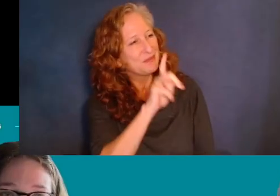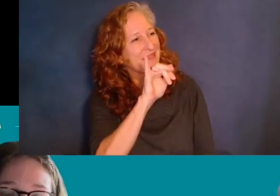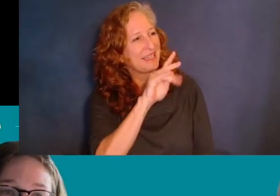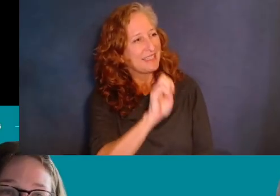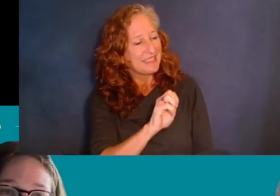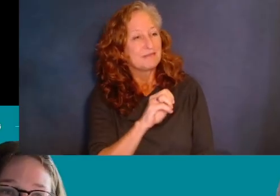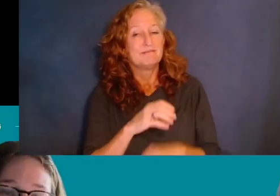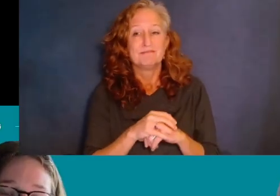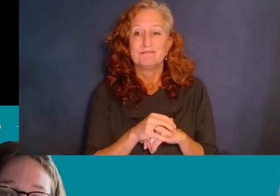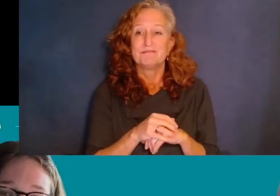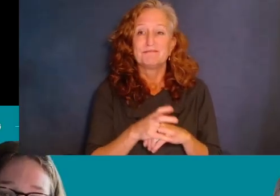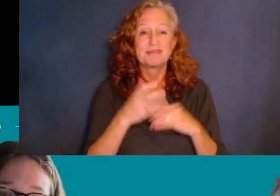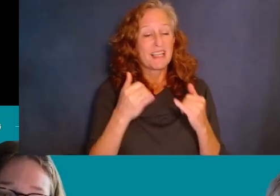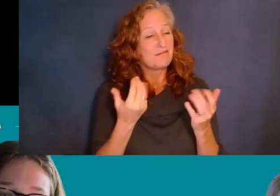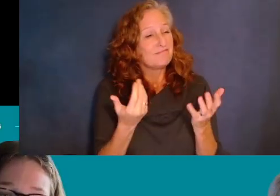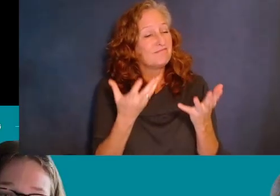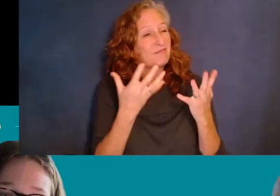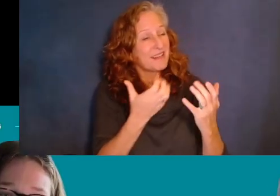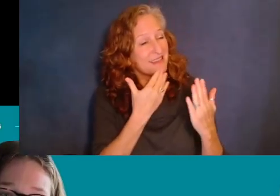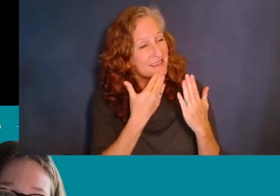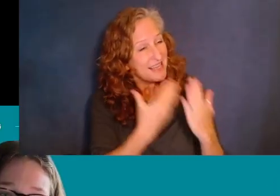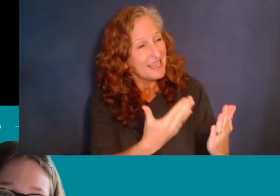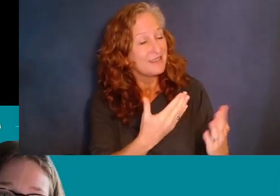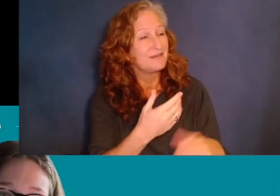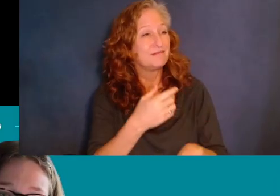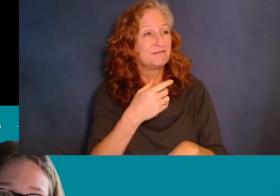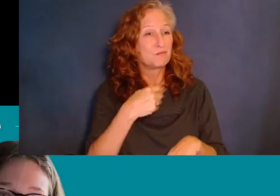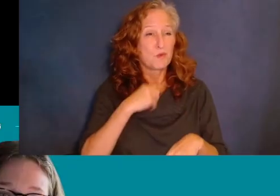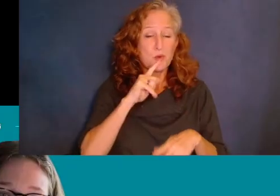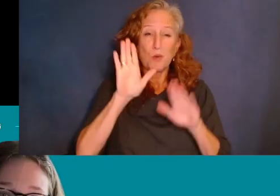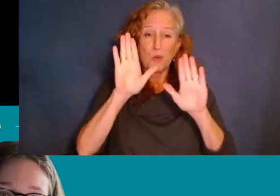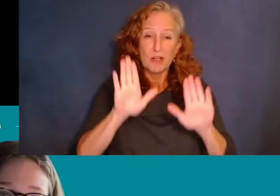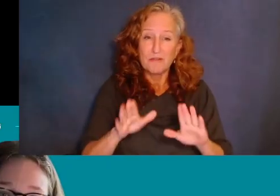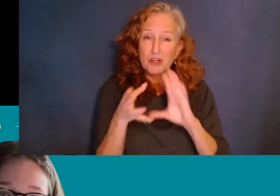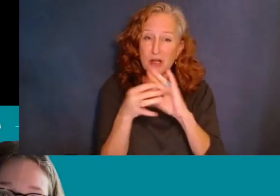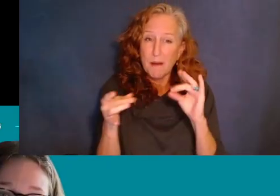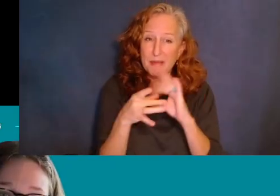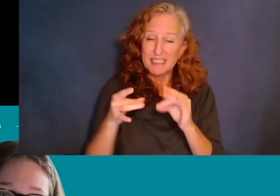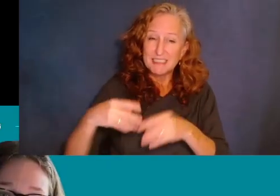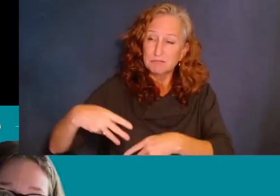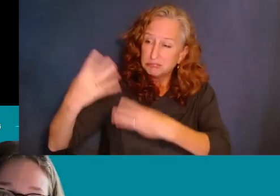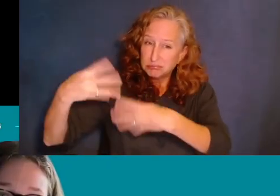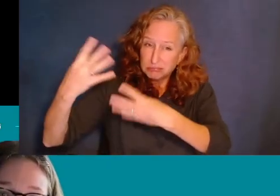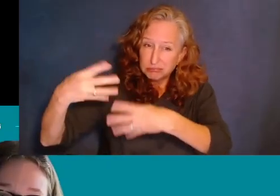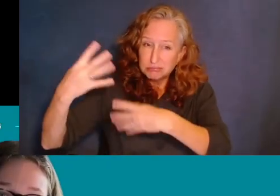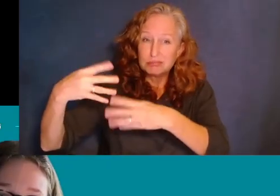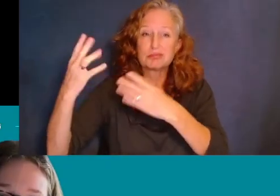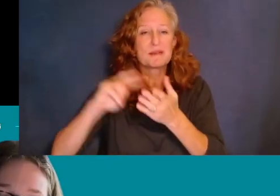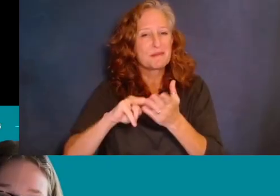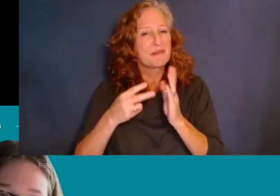much to you. We have some wonderful comments still coming in, so obviously what you had to share today really